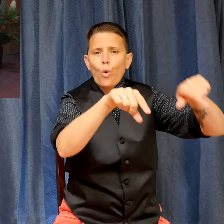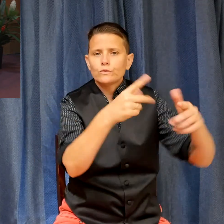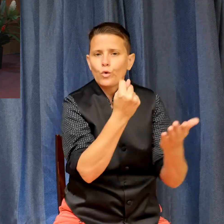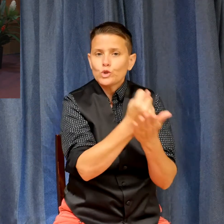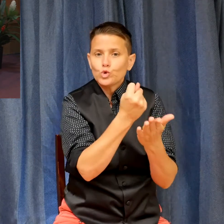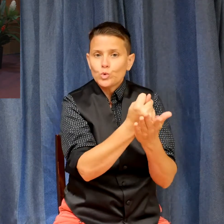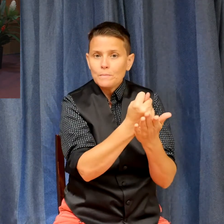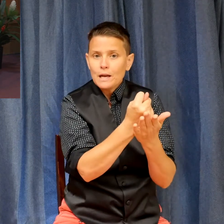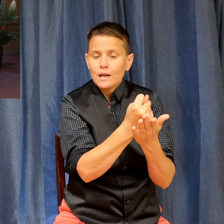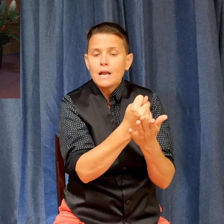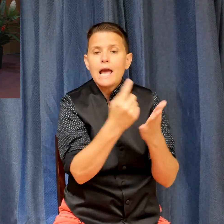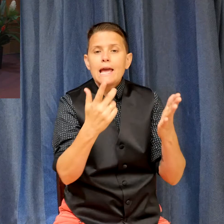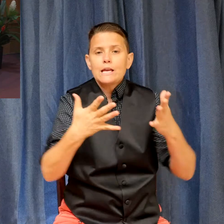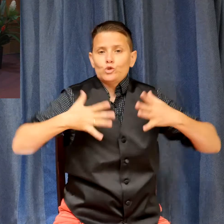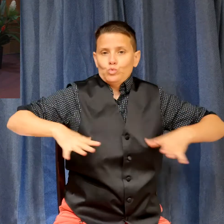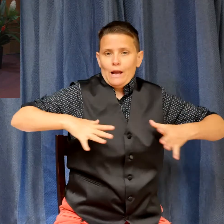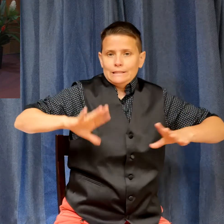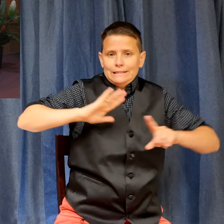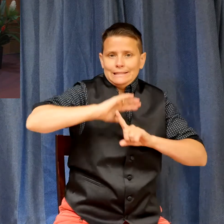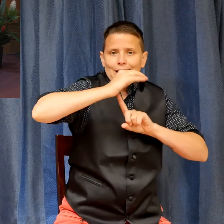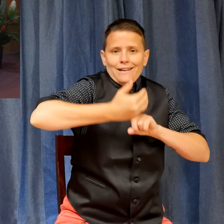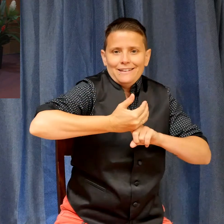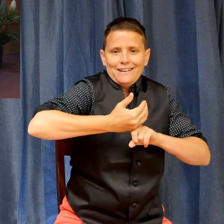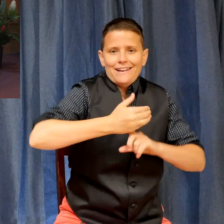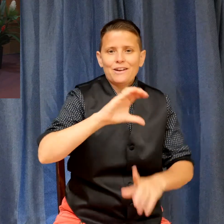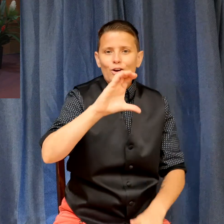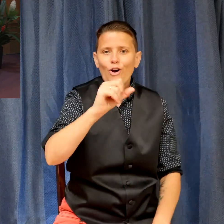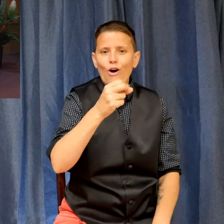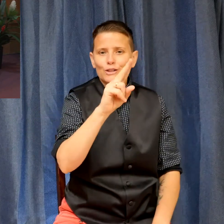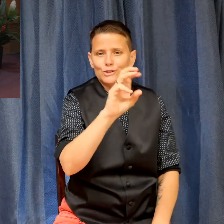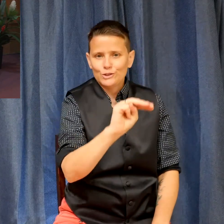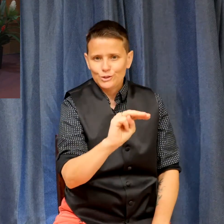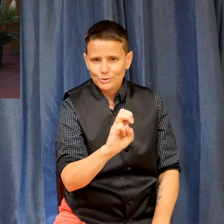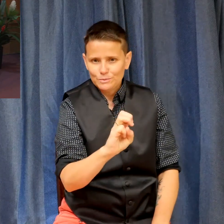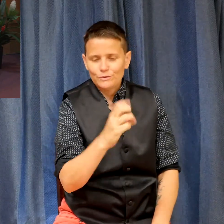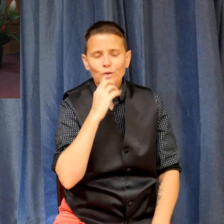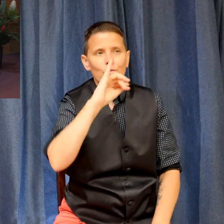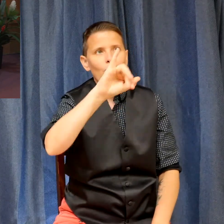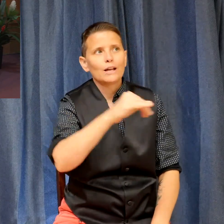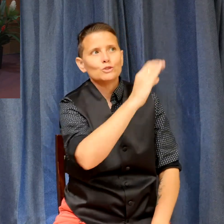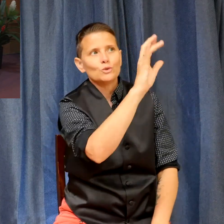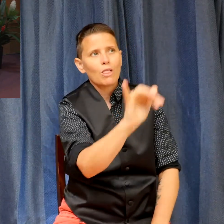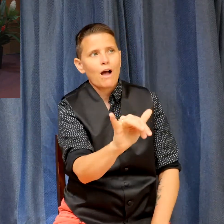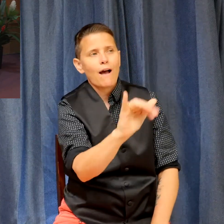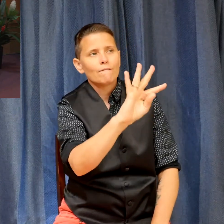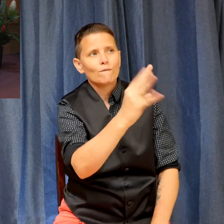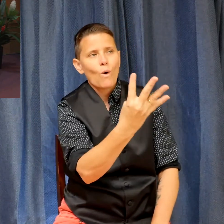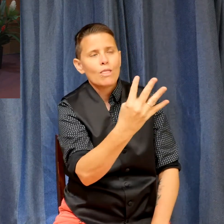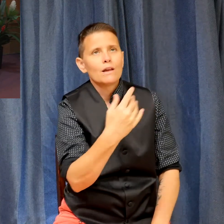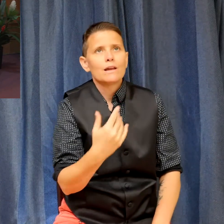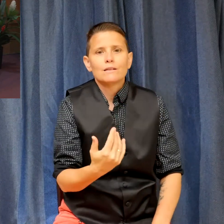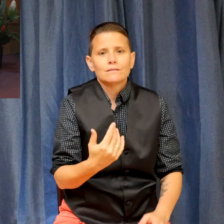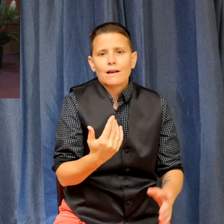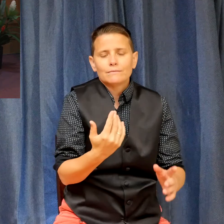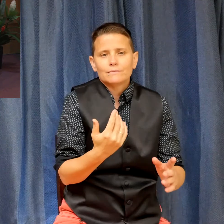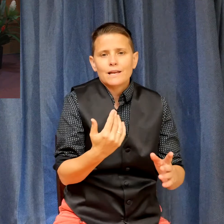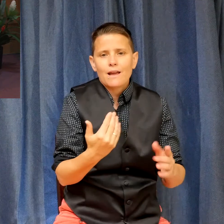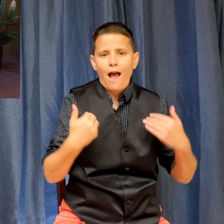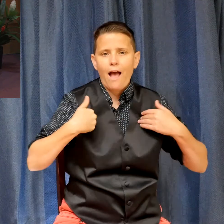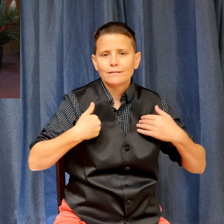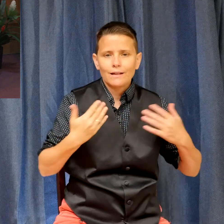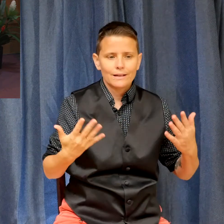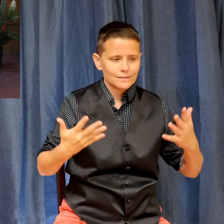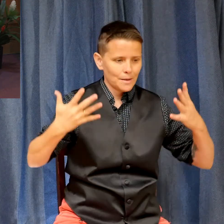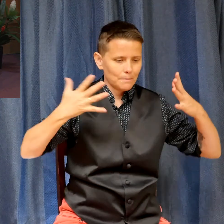gosh. So, I mean, just recently for July 4th, he dressed, I don't know what it was, some July 4th-ish